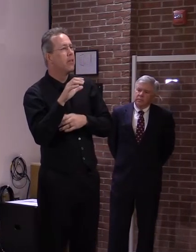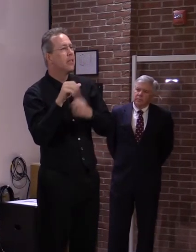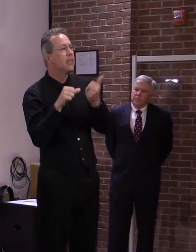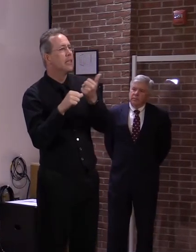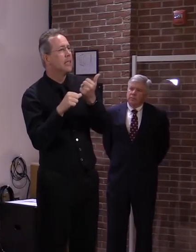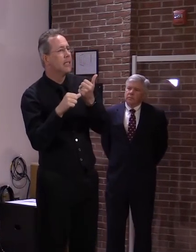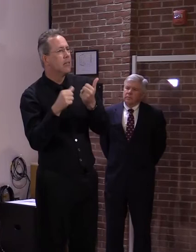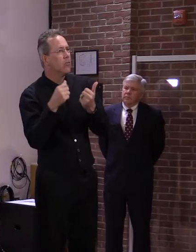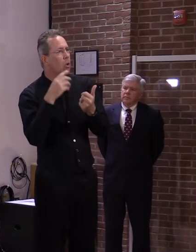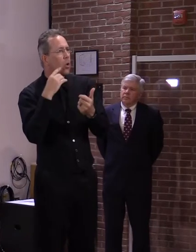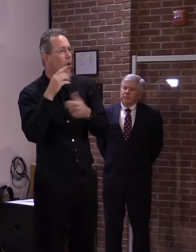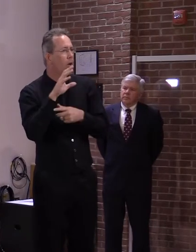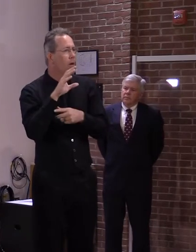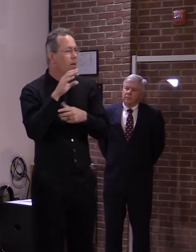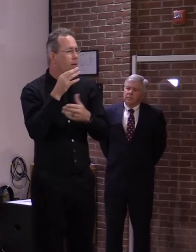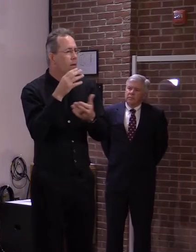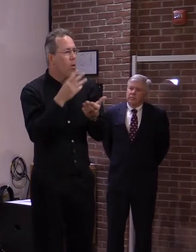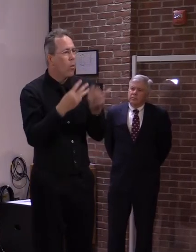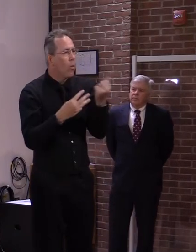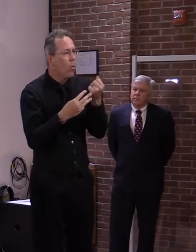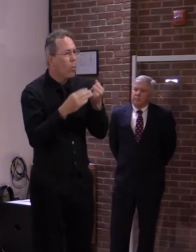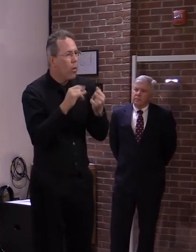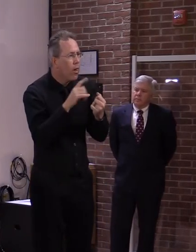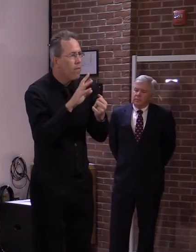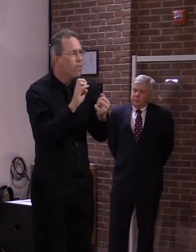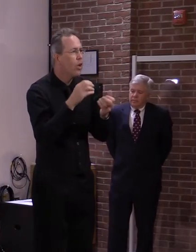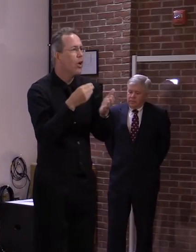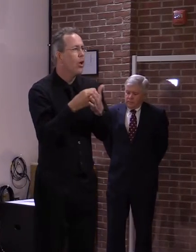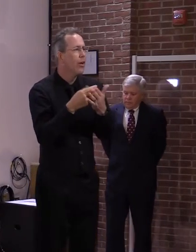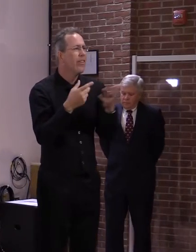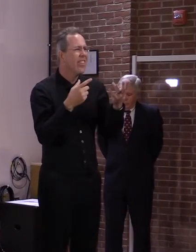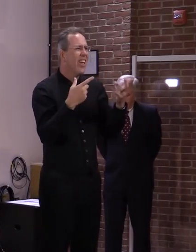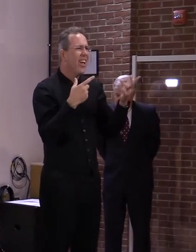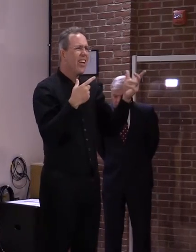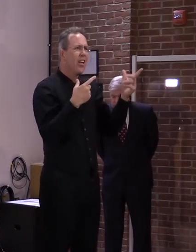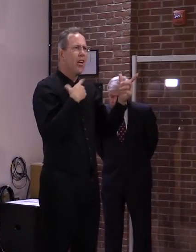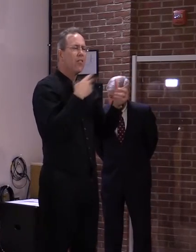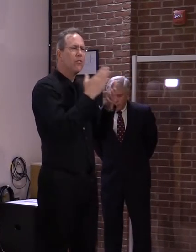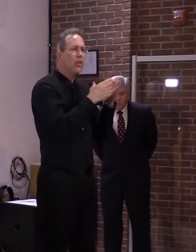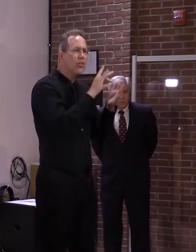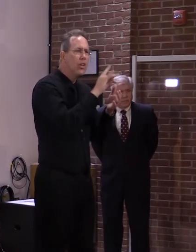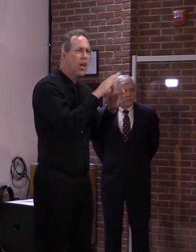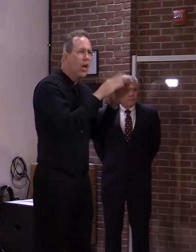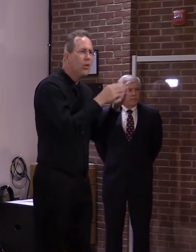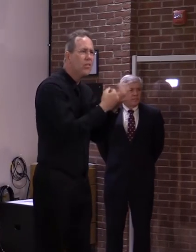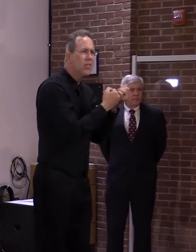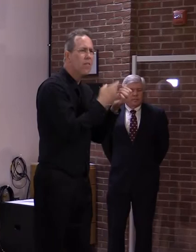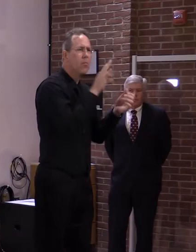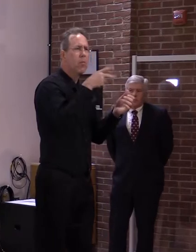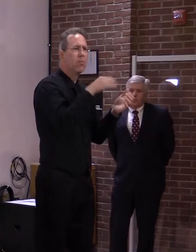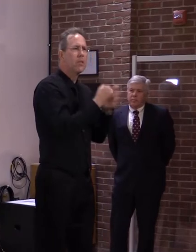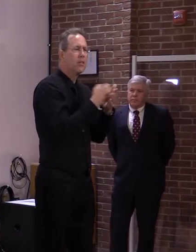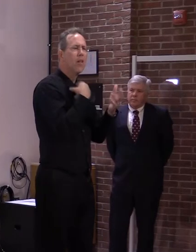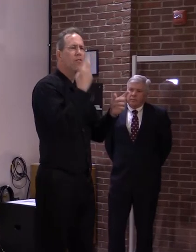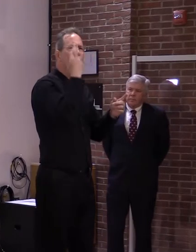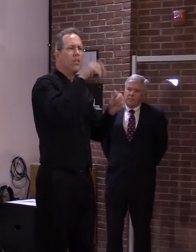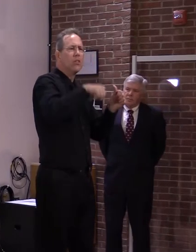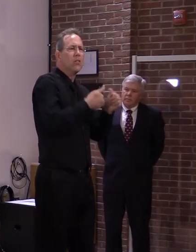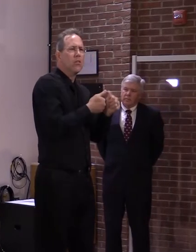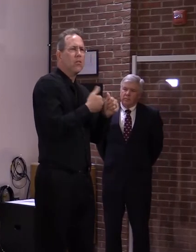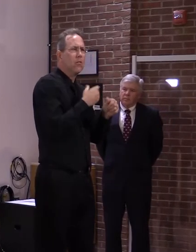PUA and so forth have legitimate reasons for not being able to go back to work, although,